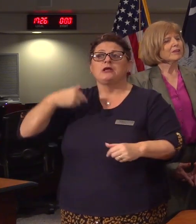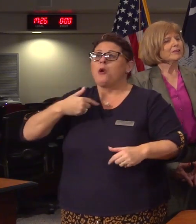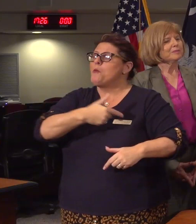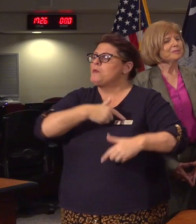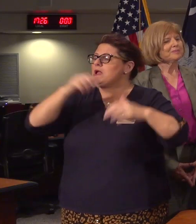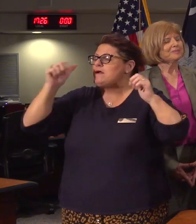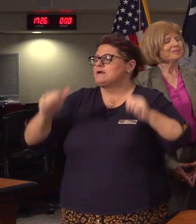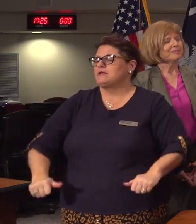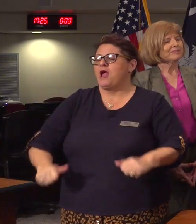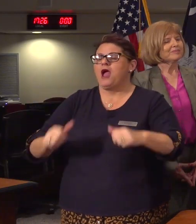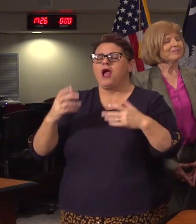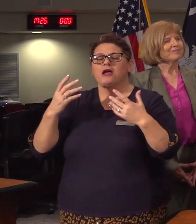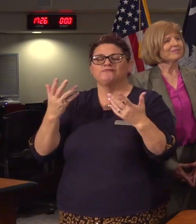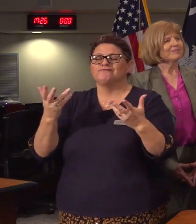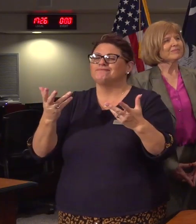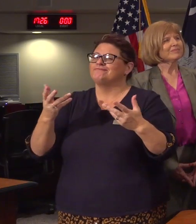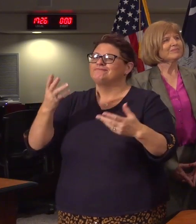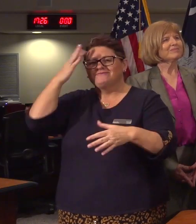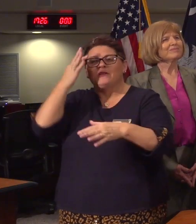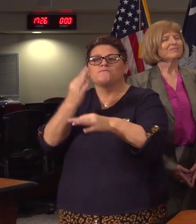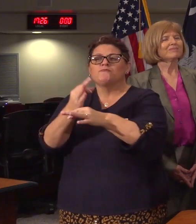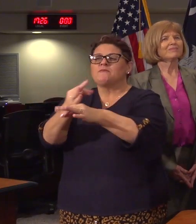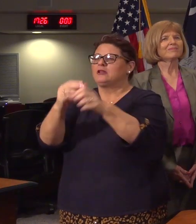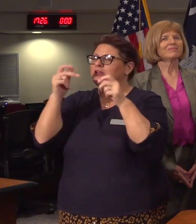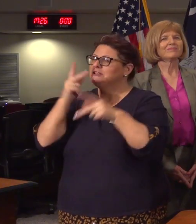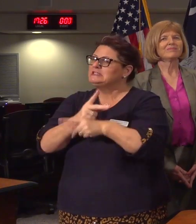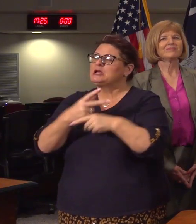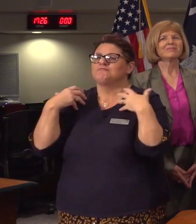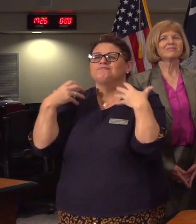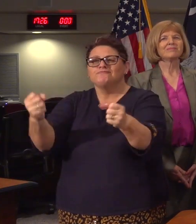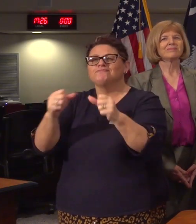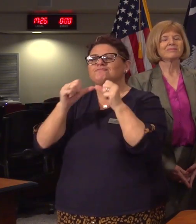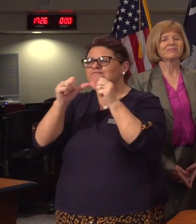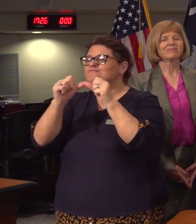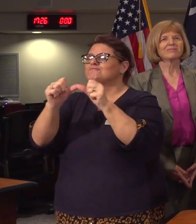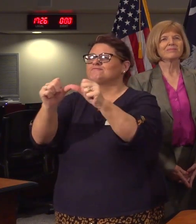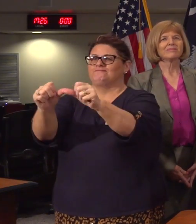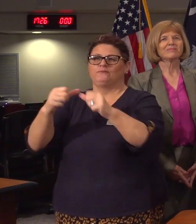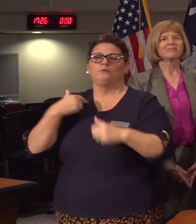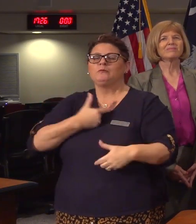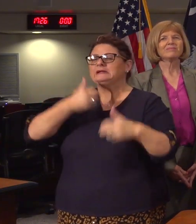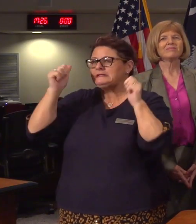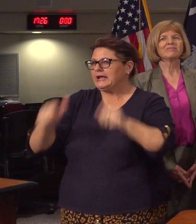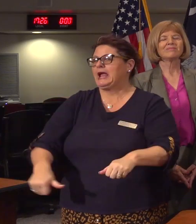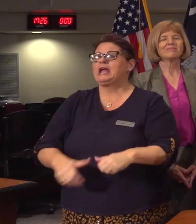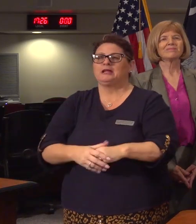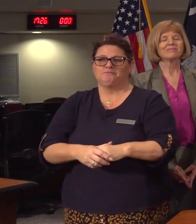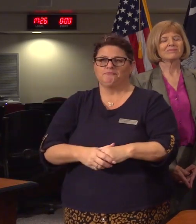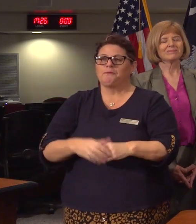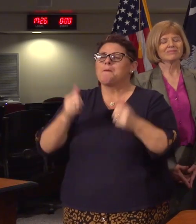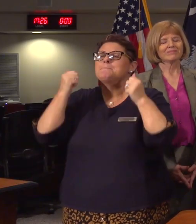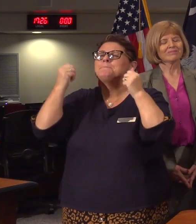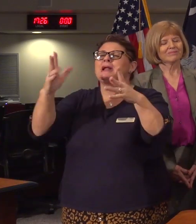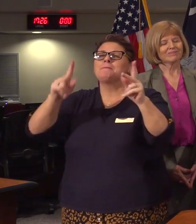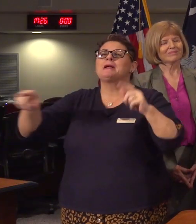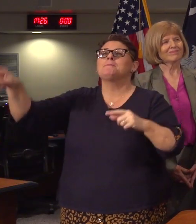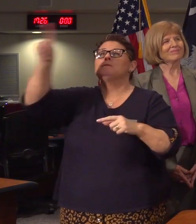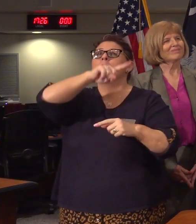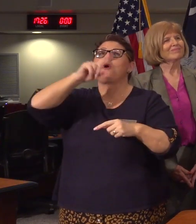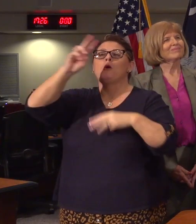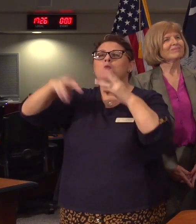resilient. I have faith in every South Carolinian. We are known around the world as